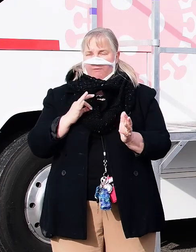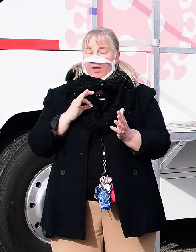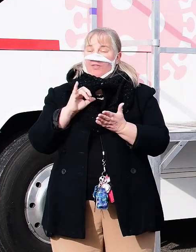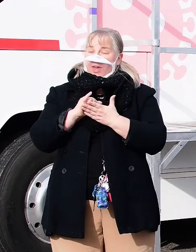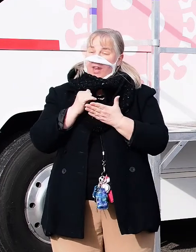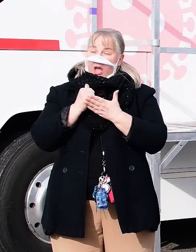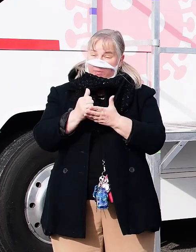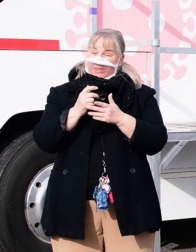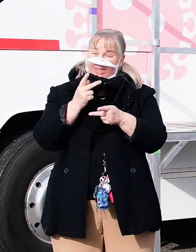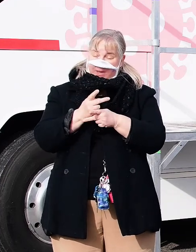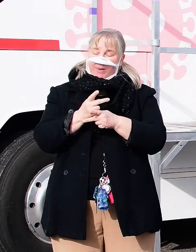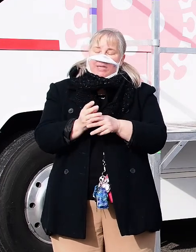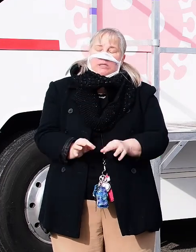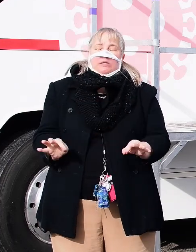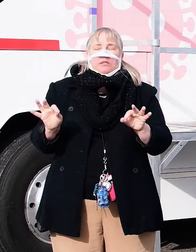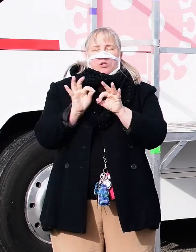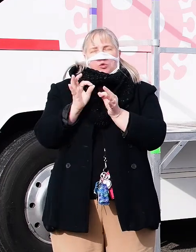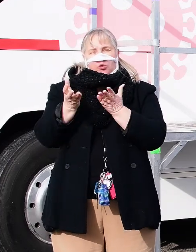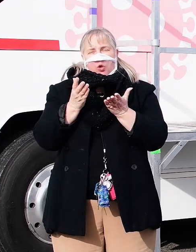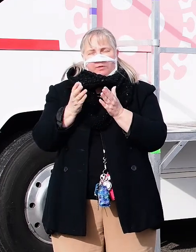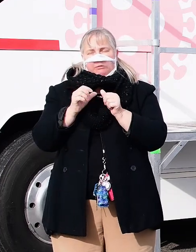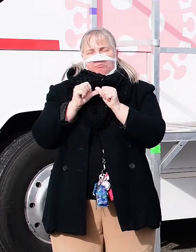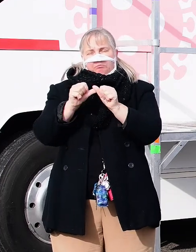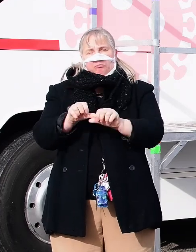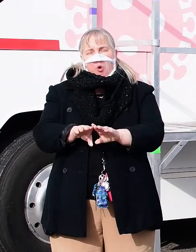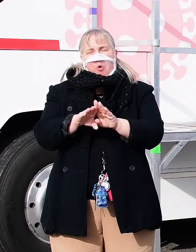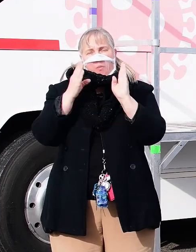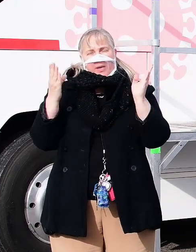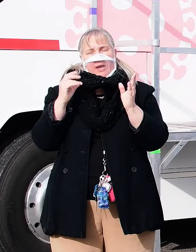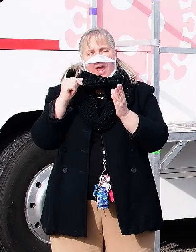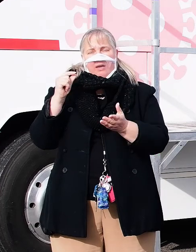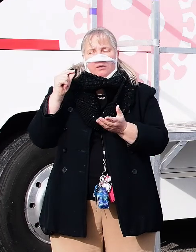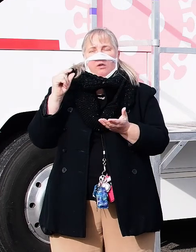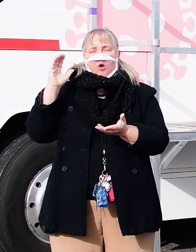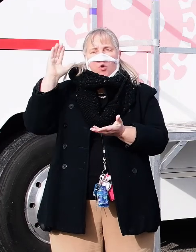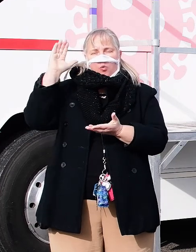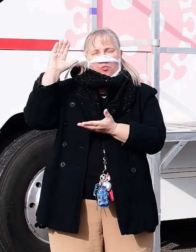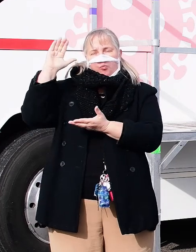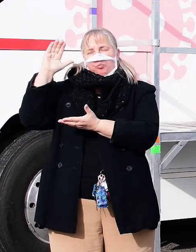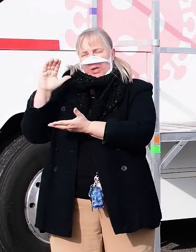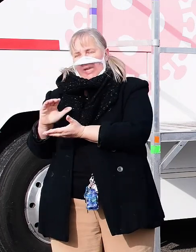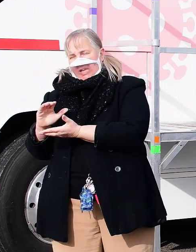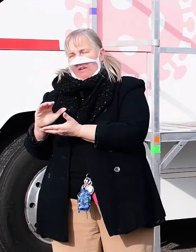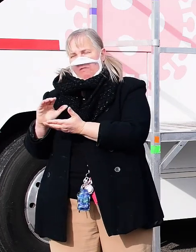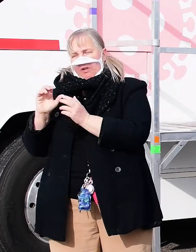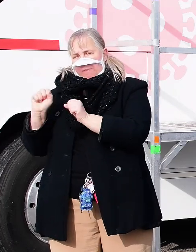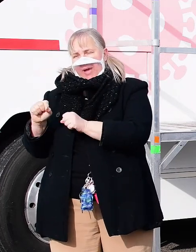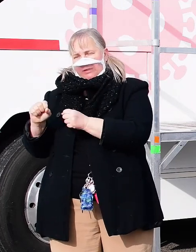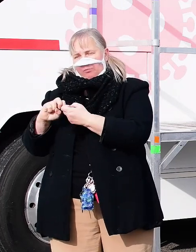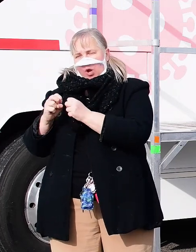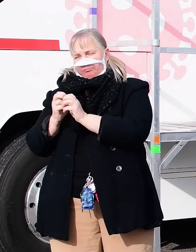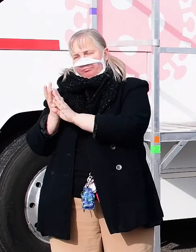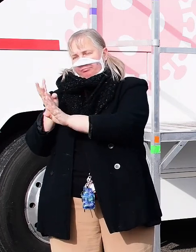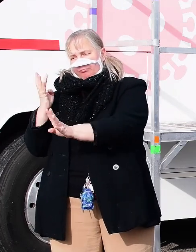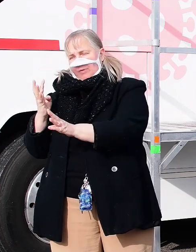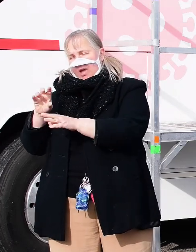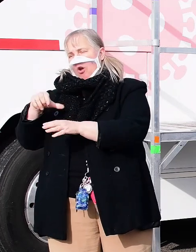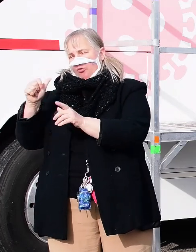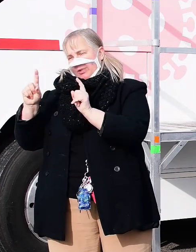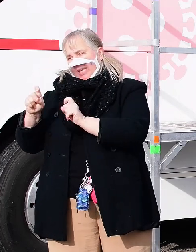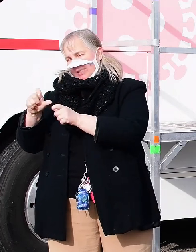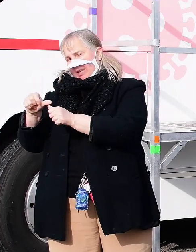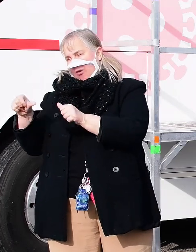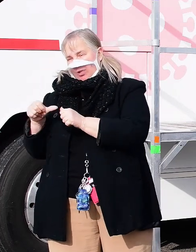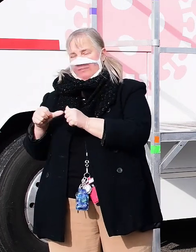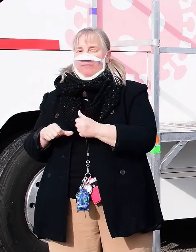essential services open and help relieve capacity at other testing sites.